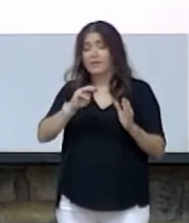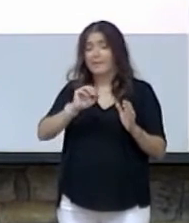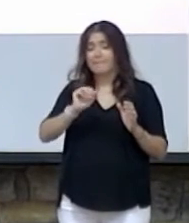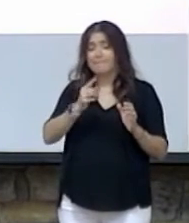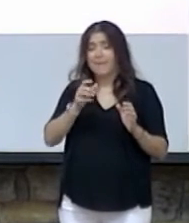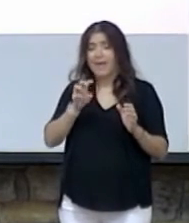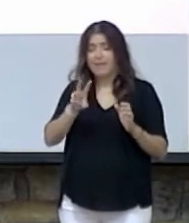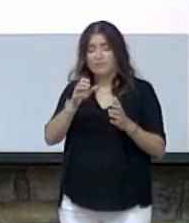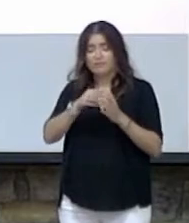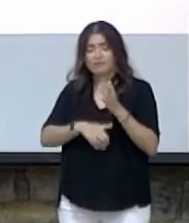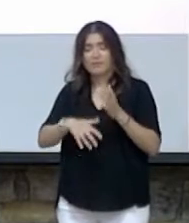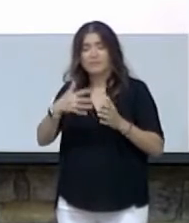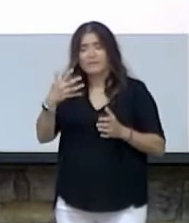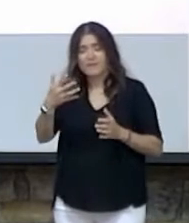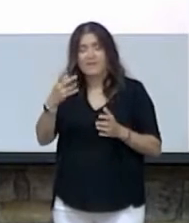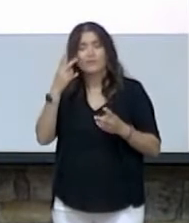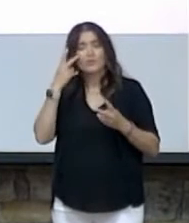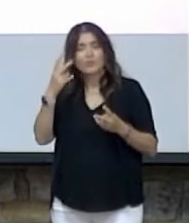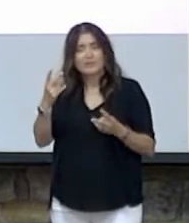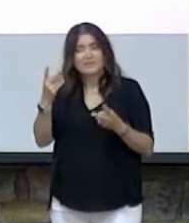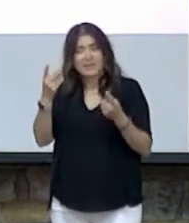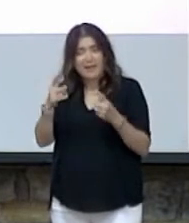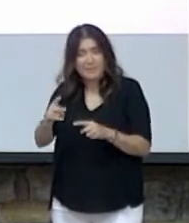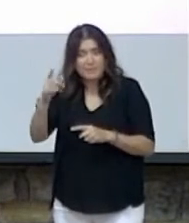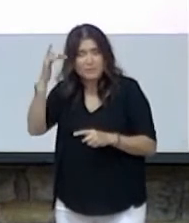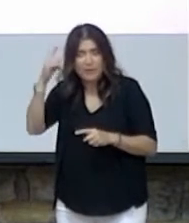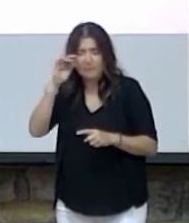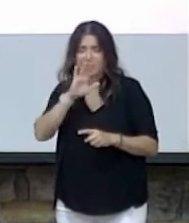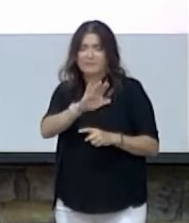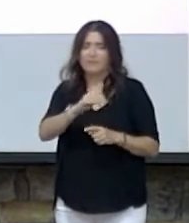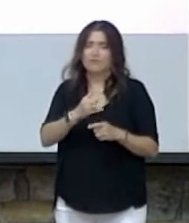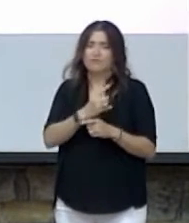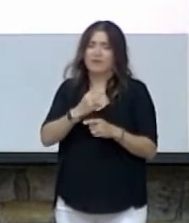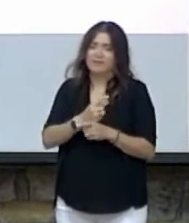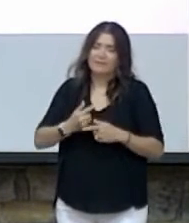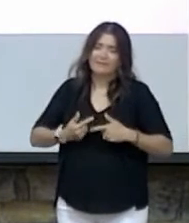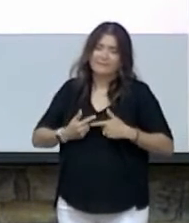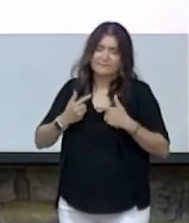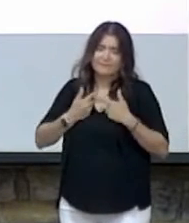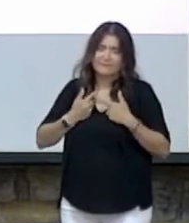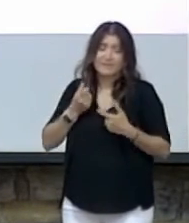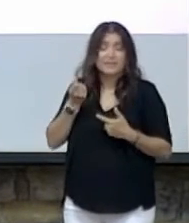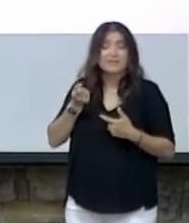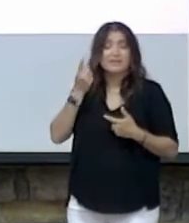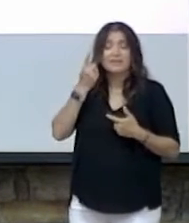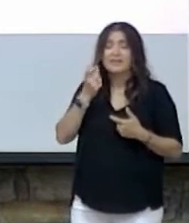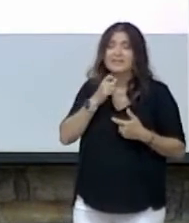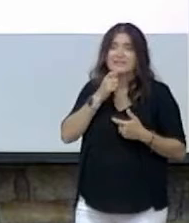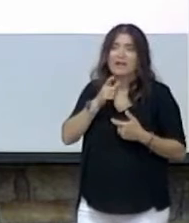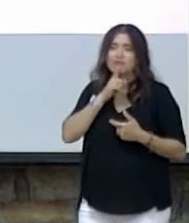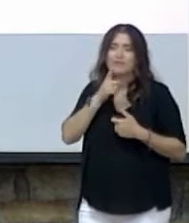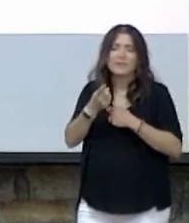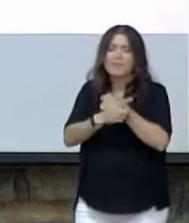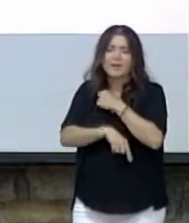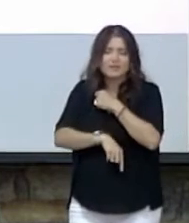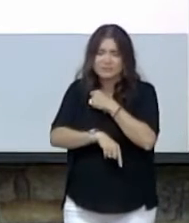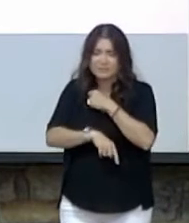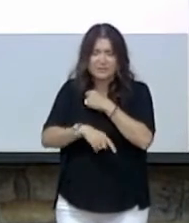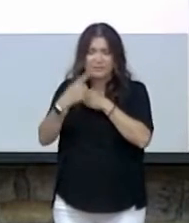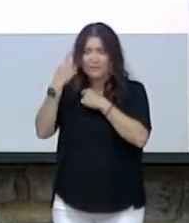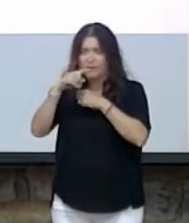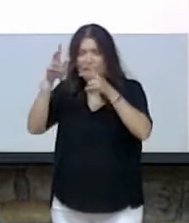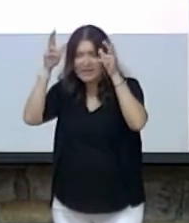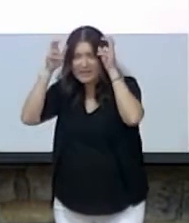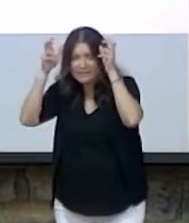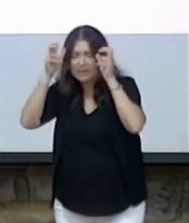comes because of their righteousness. You see, it's really not persecution to be punished for doing evil or to